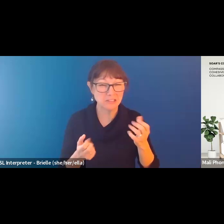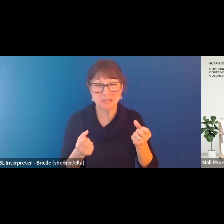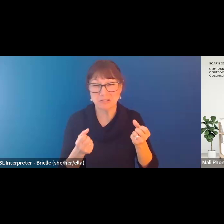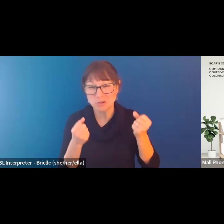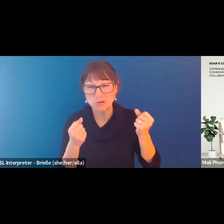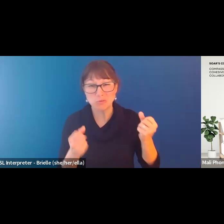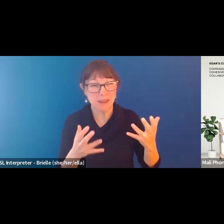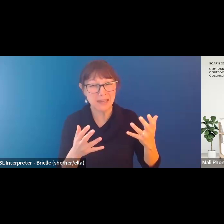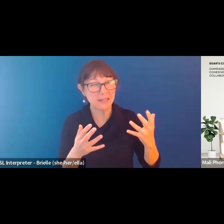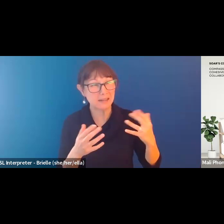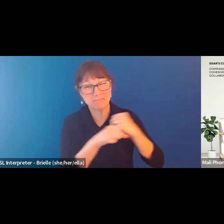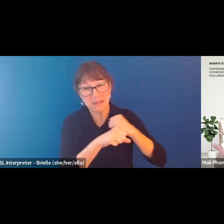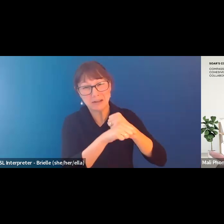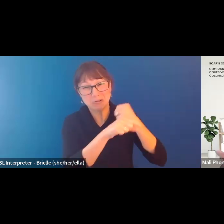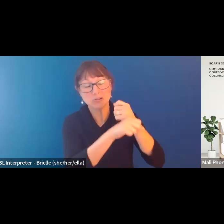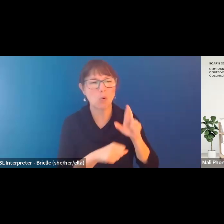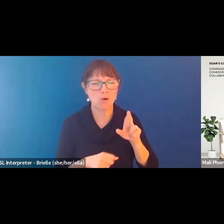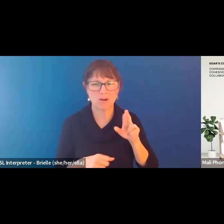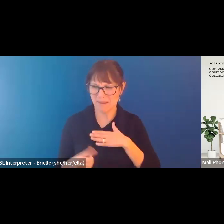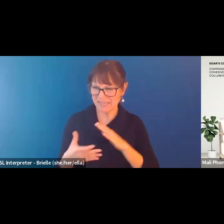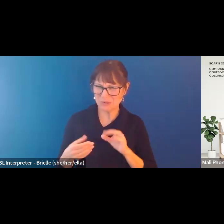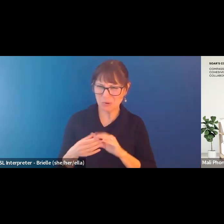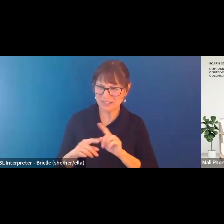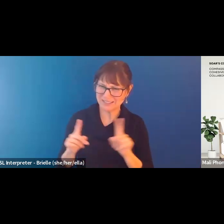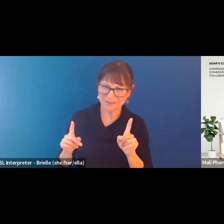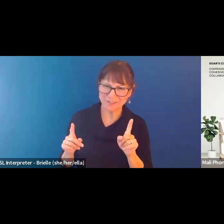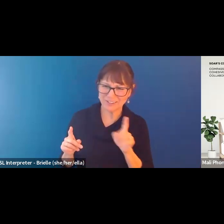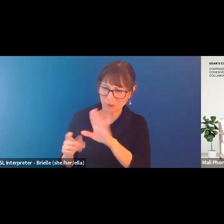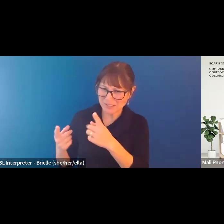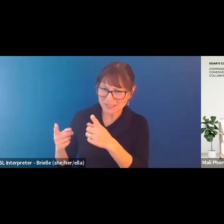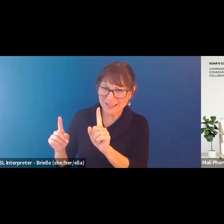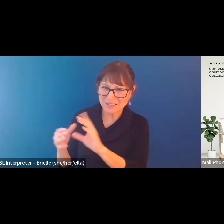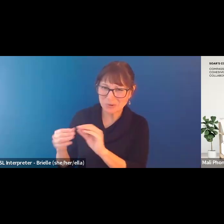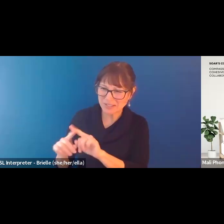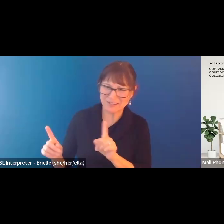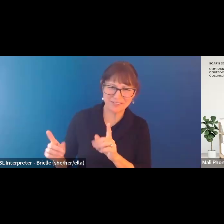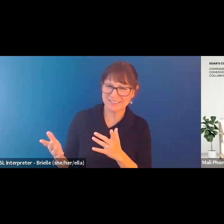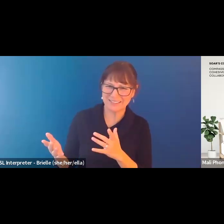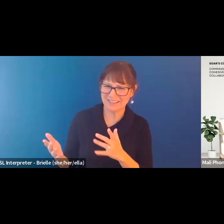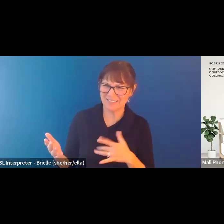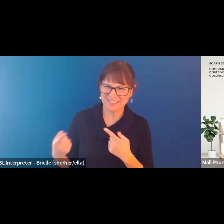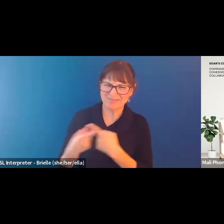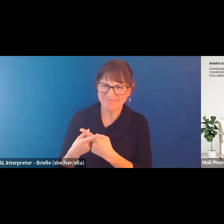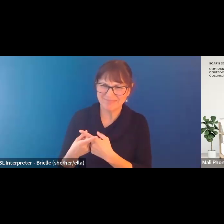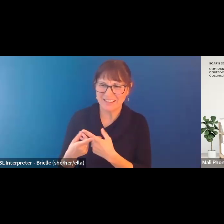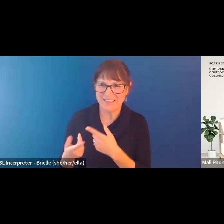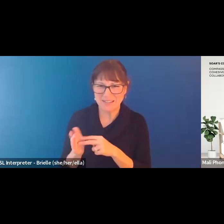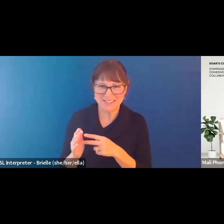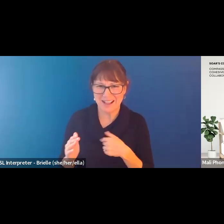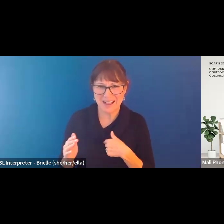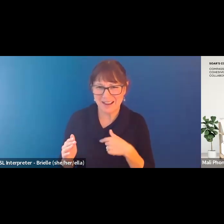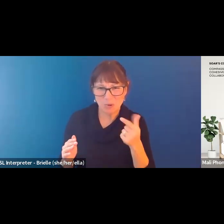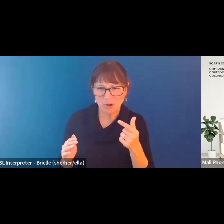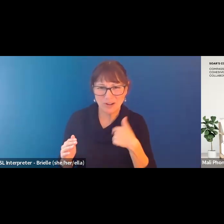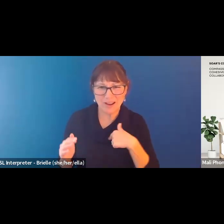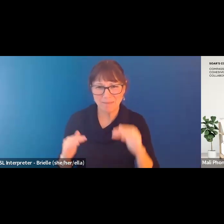or if our story doesn't quite sound like someone else's version of success, we're at a disadvantage somehow. And